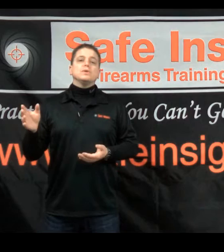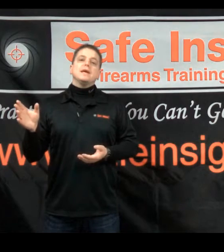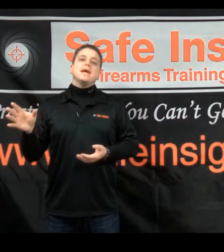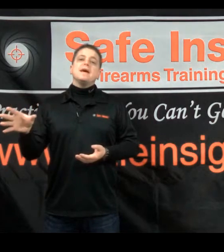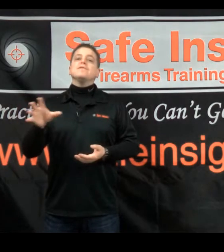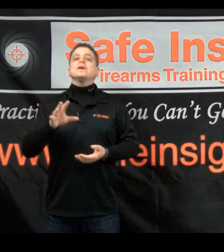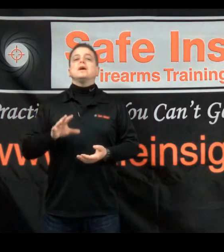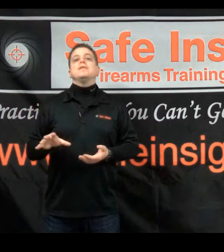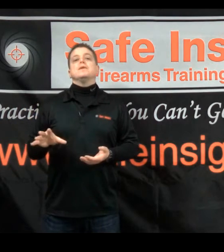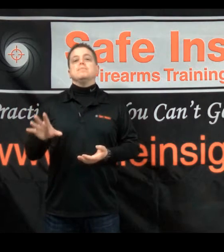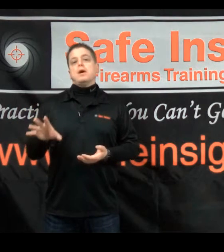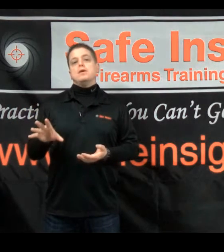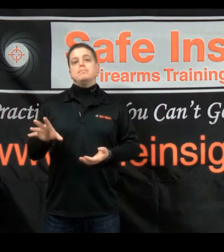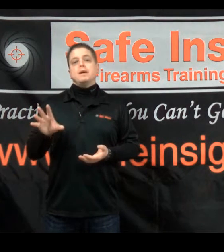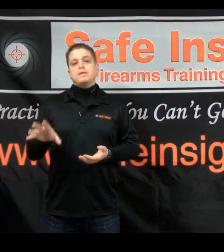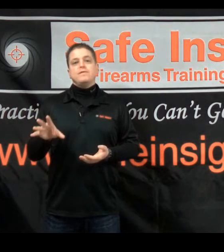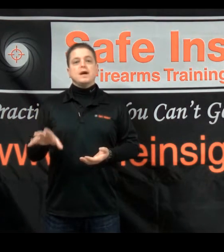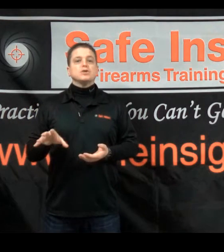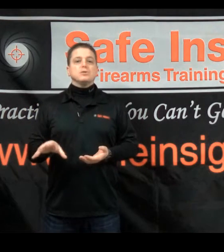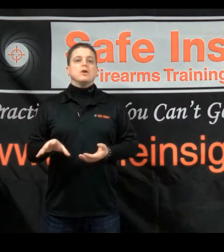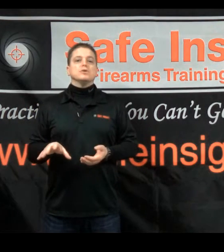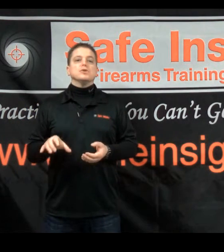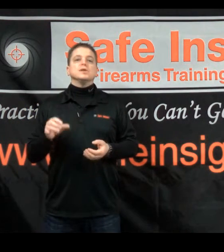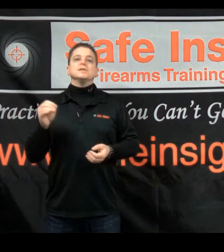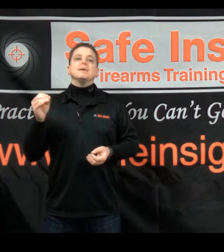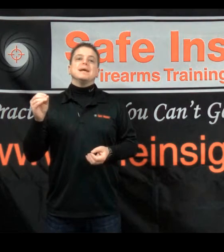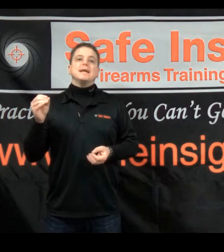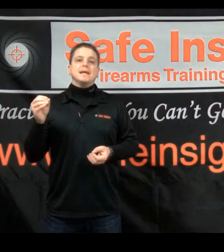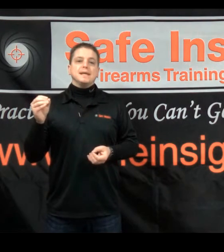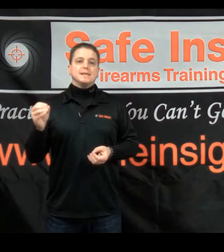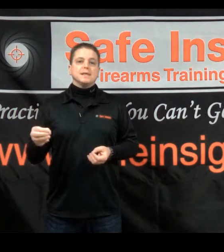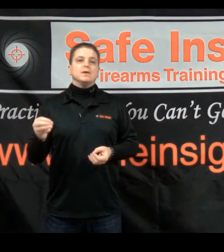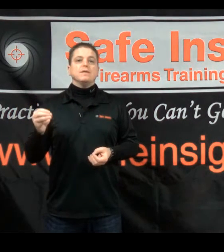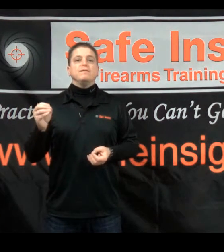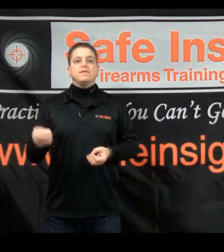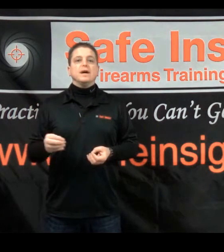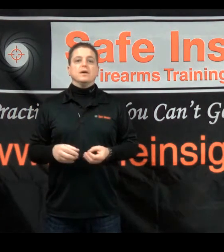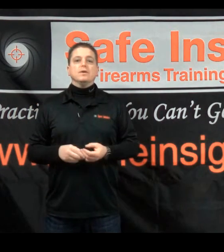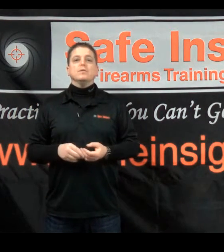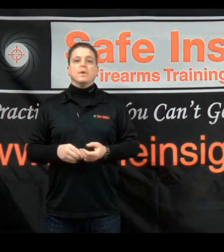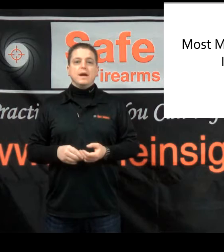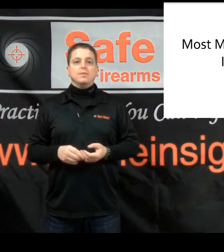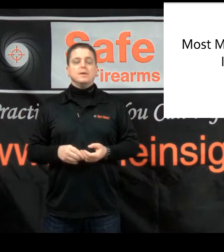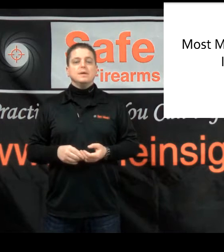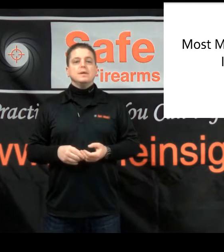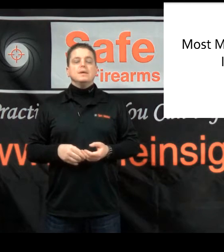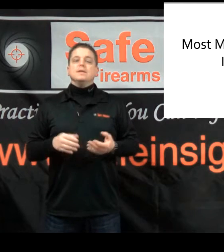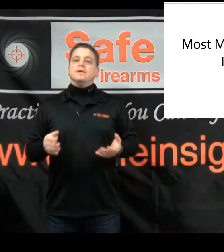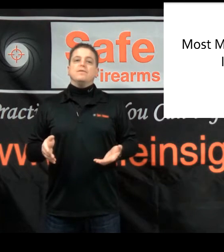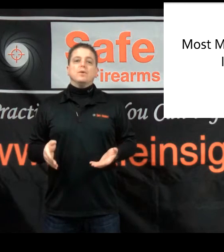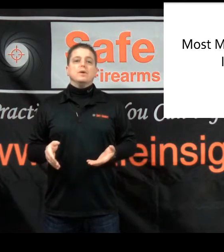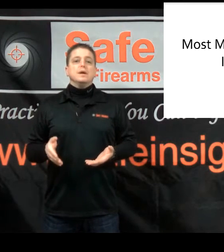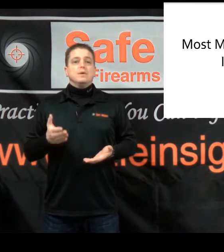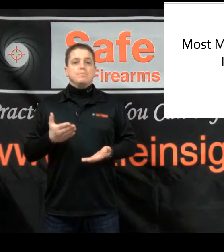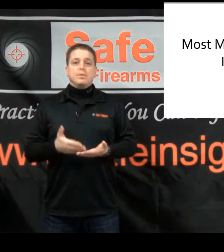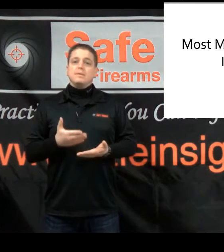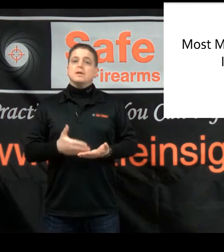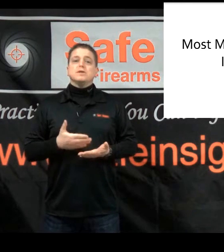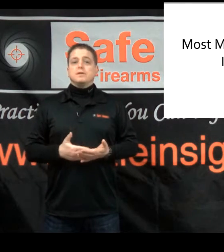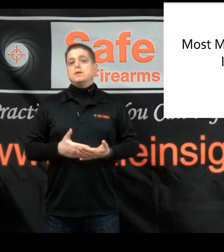Virtually every other modern manufactured cartridge is made in a center fire round. Therefore, pretty much everything you